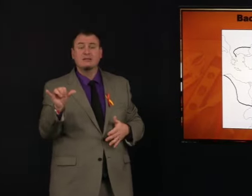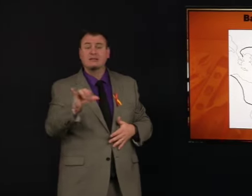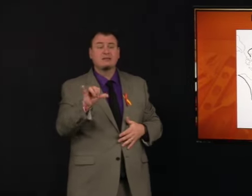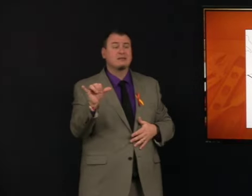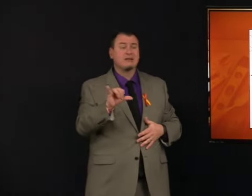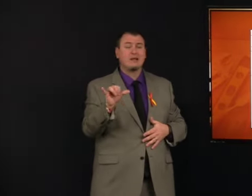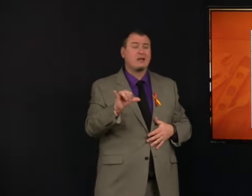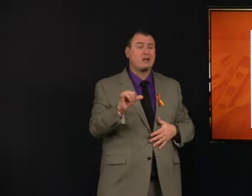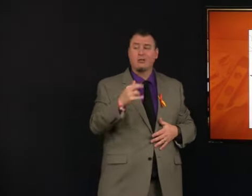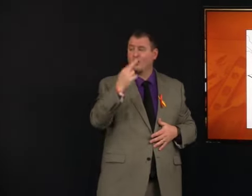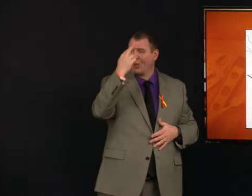the governors.